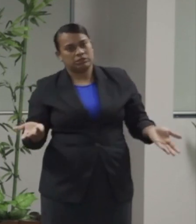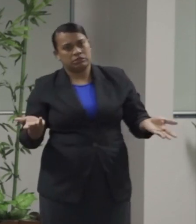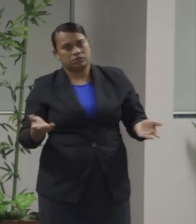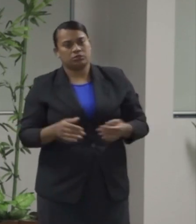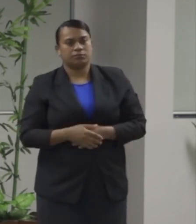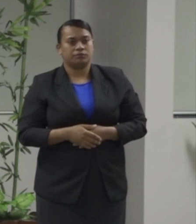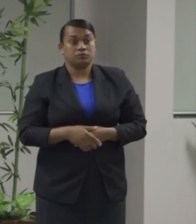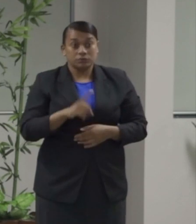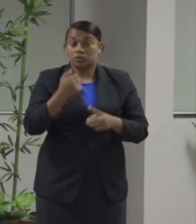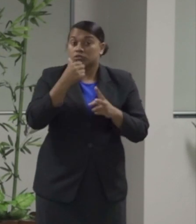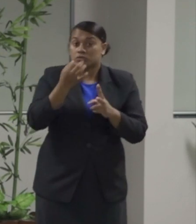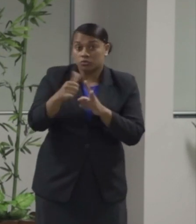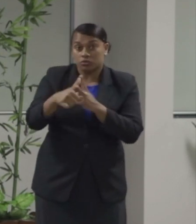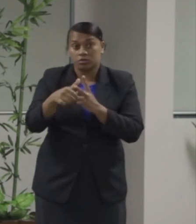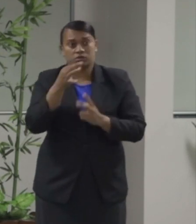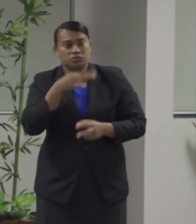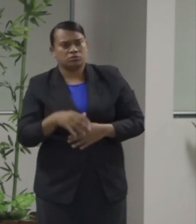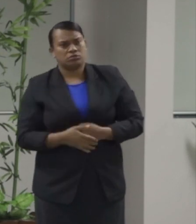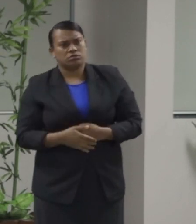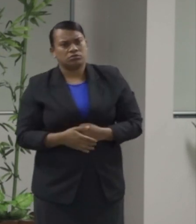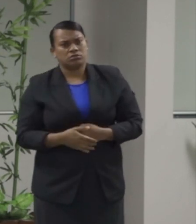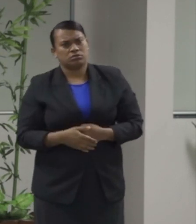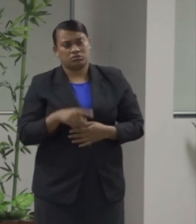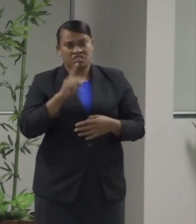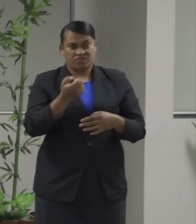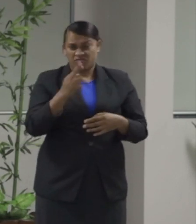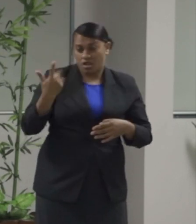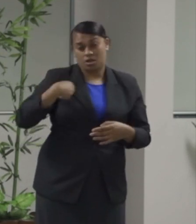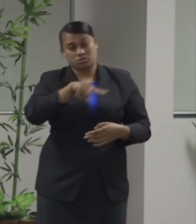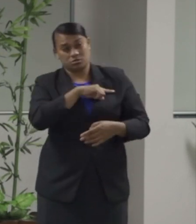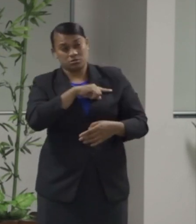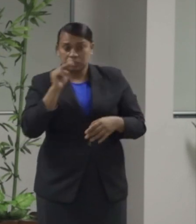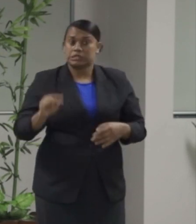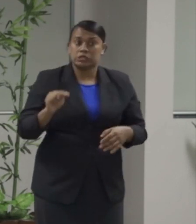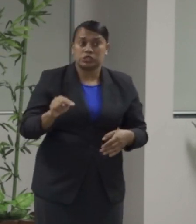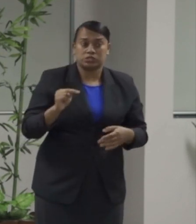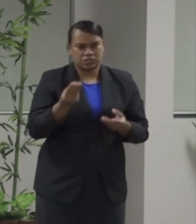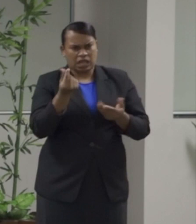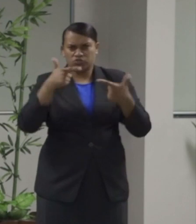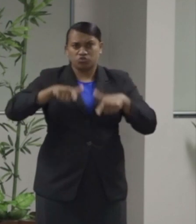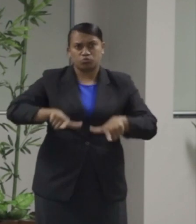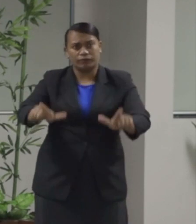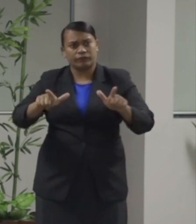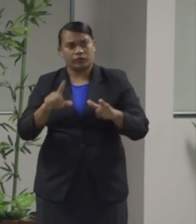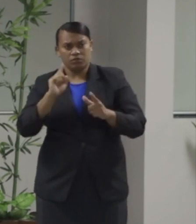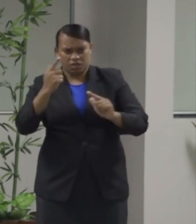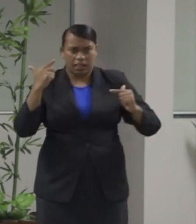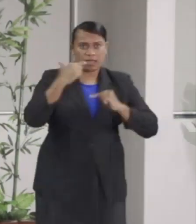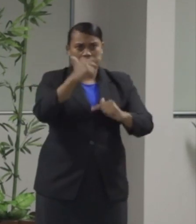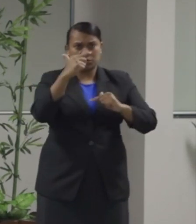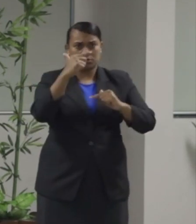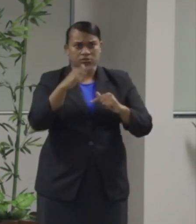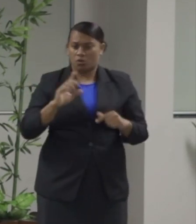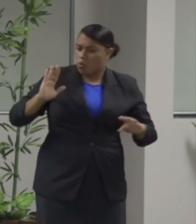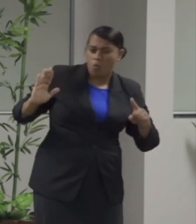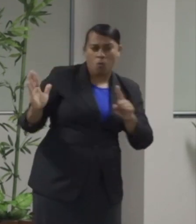Please also note that in the interest of convenience and due to travel restrictions, every existing work permit